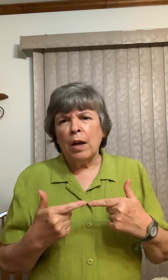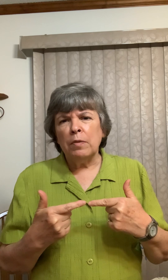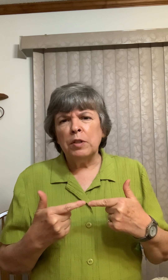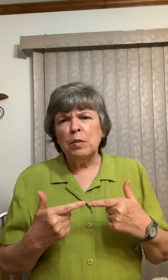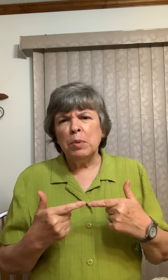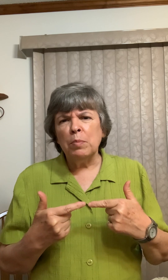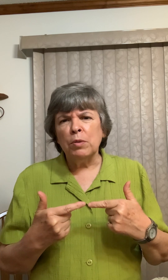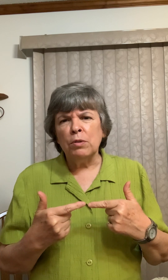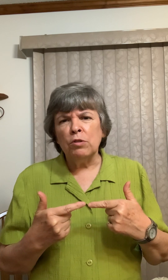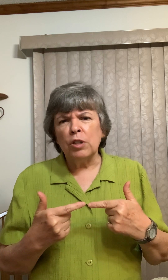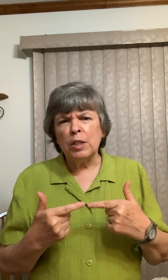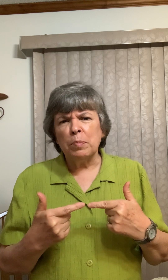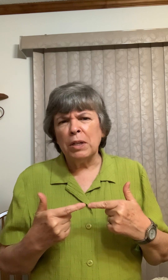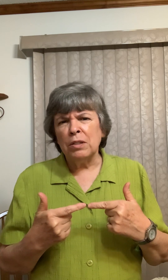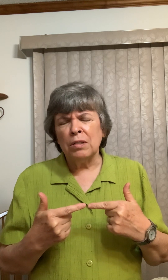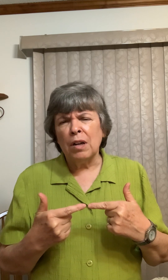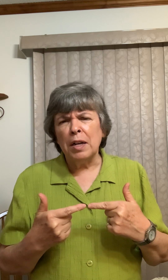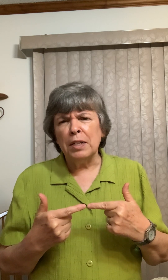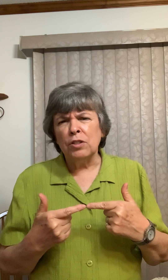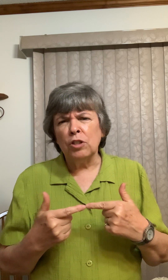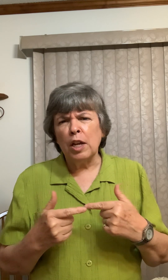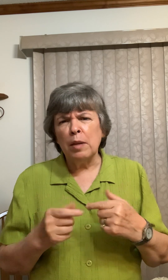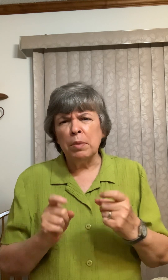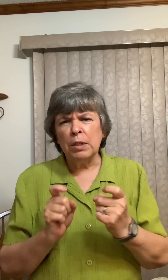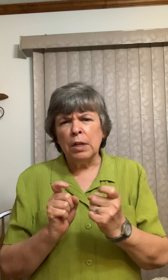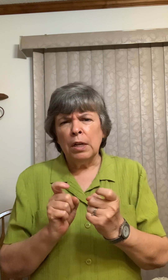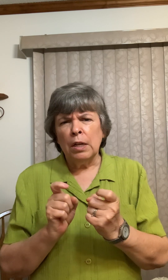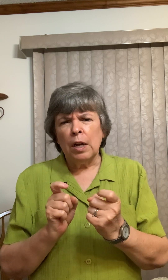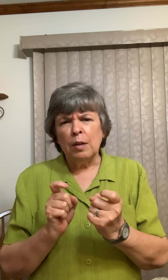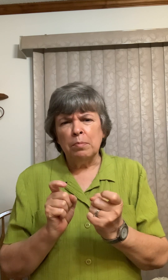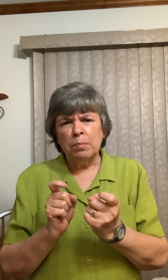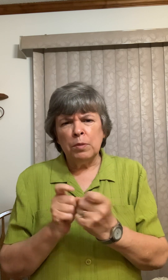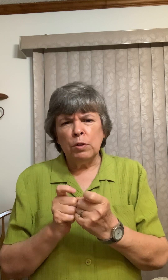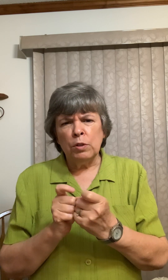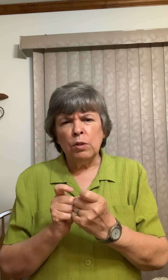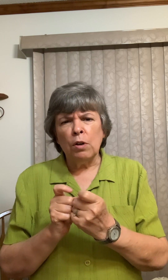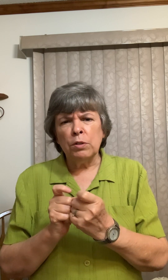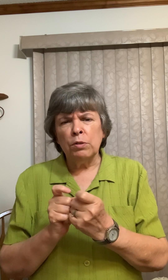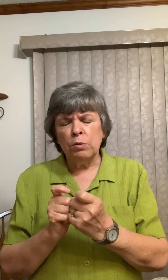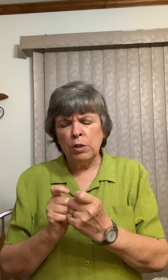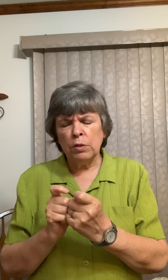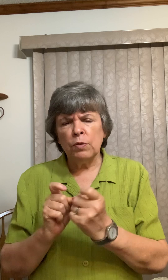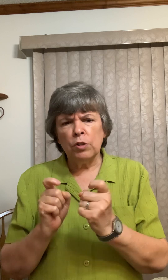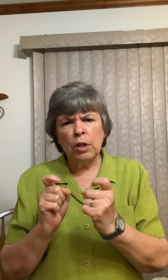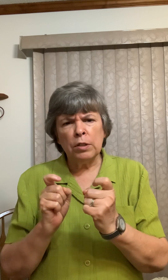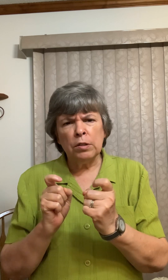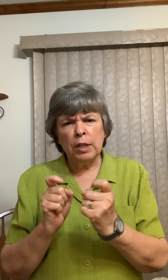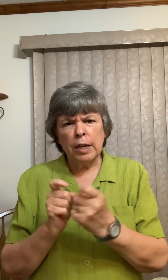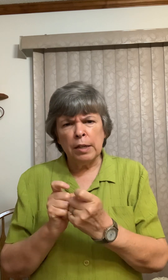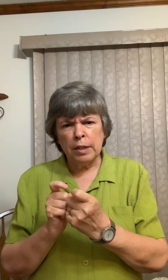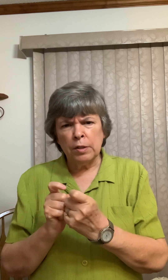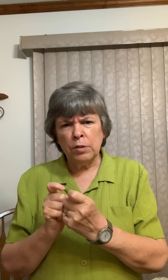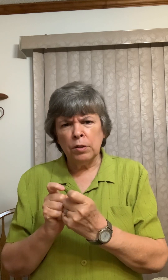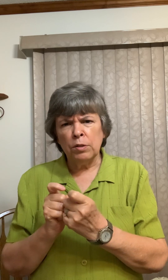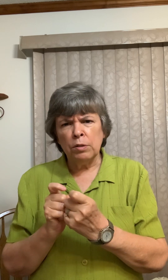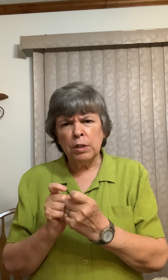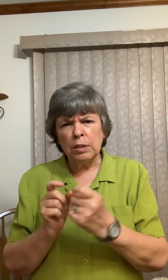I've seen people do just by just signing a J, but you can also do this for just, take X's and do this. I've